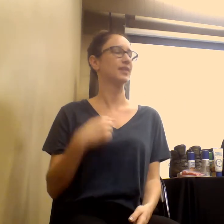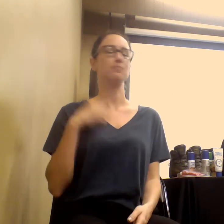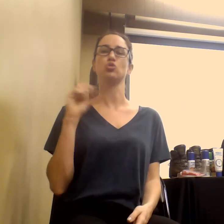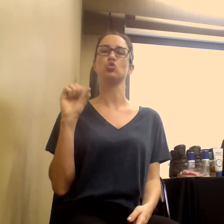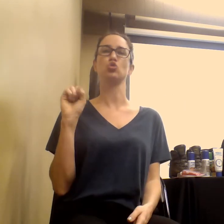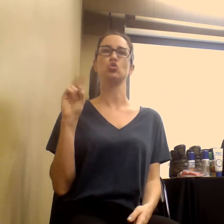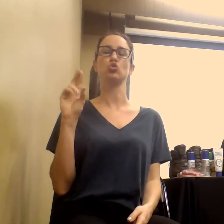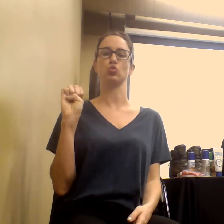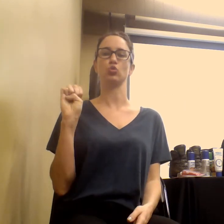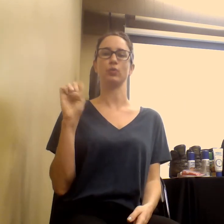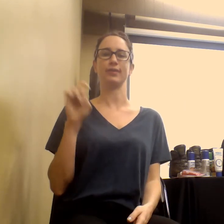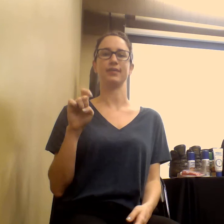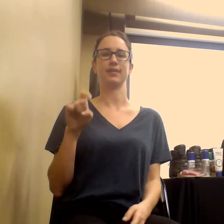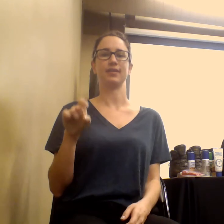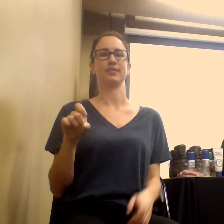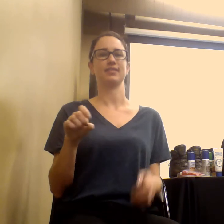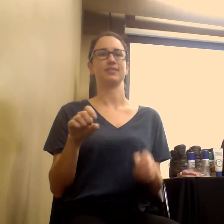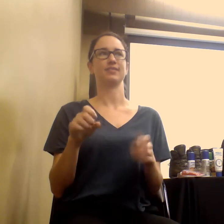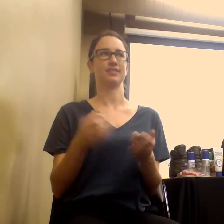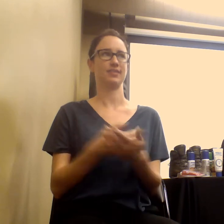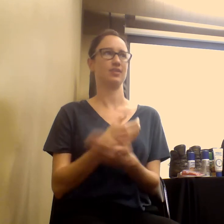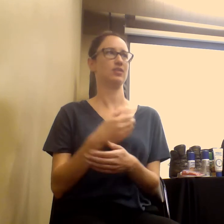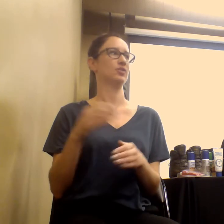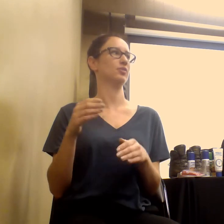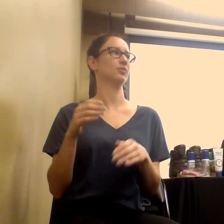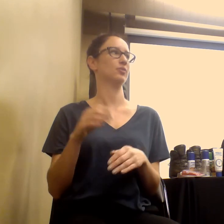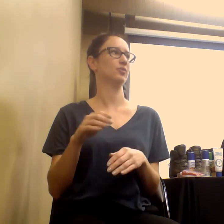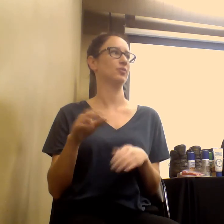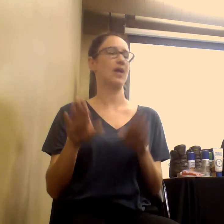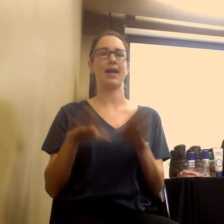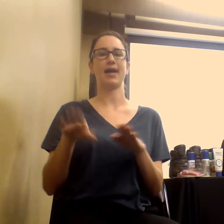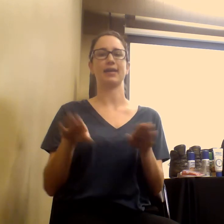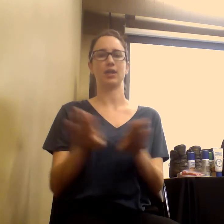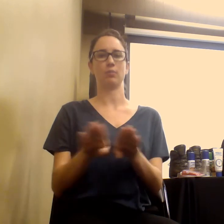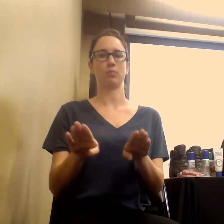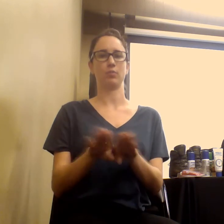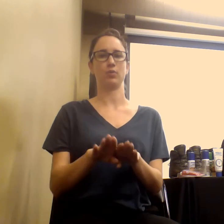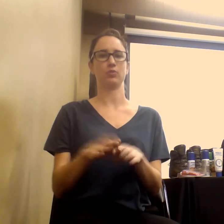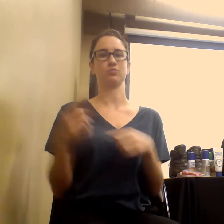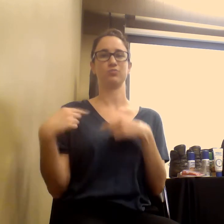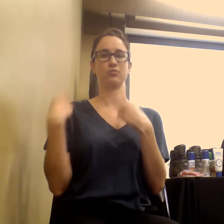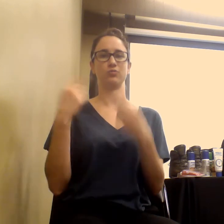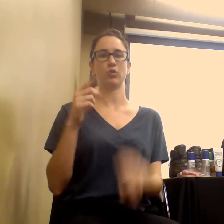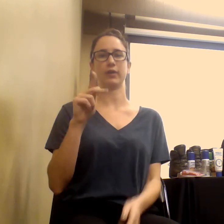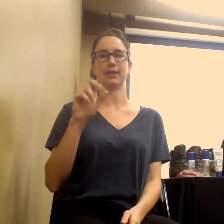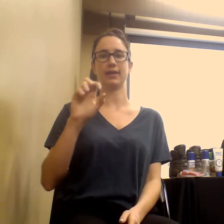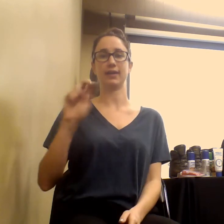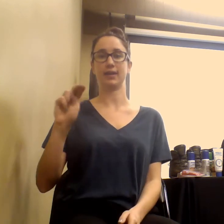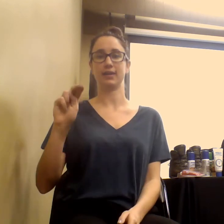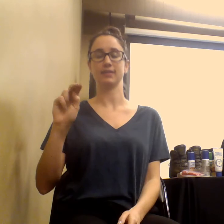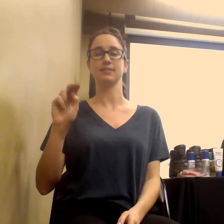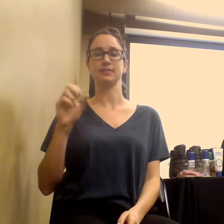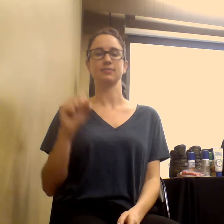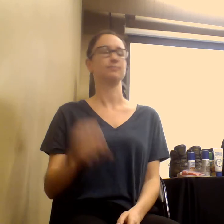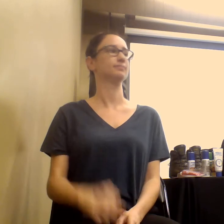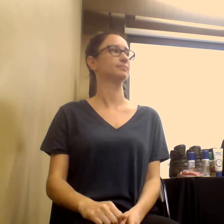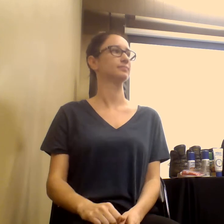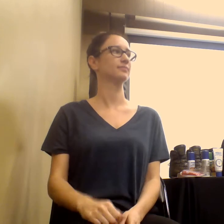boots. Okay. And I've been wearing Keens for about the last 6 years, and they need, I just need to replace them. Okay.